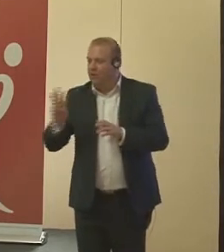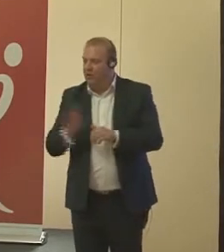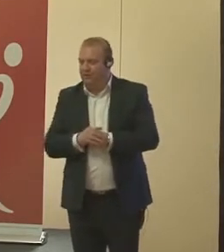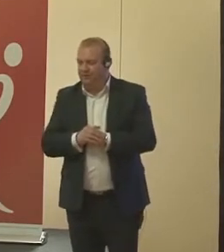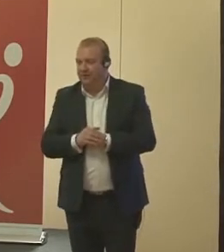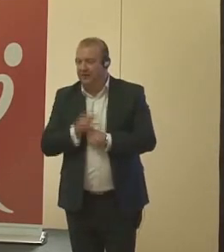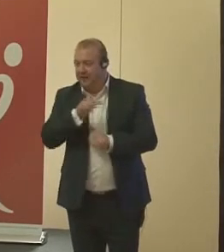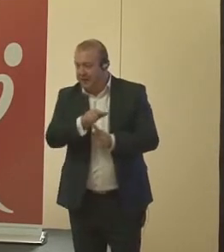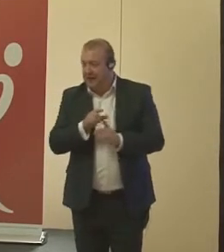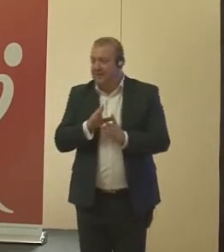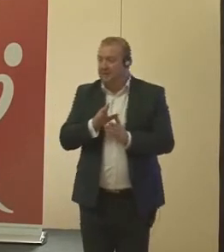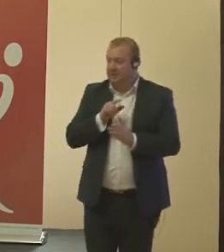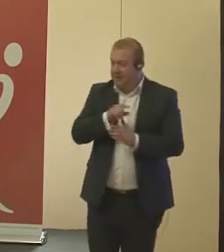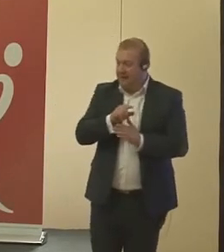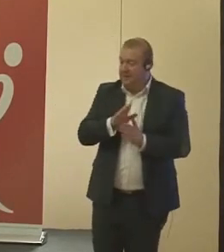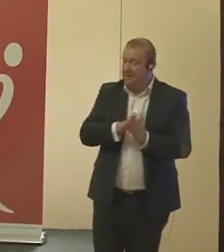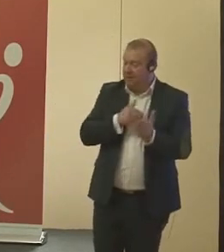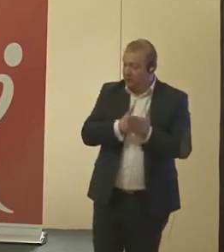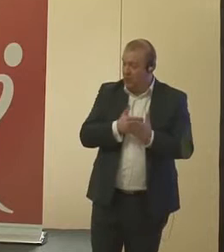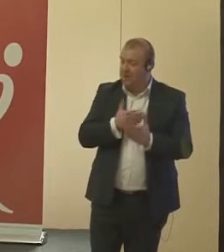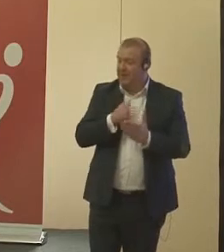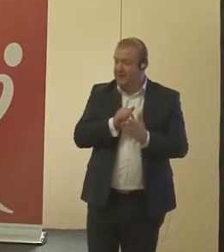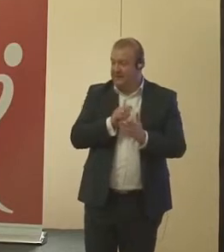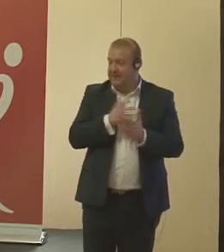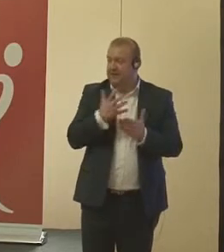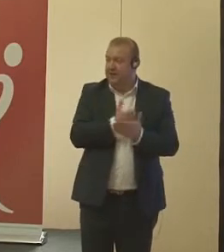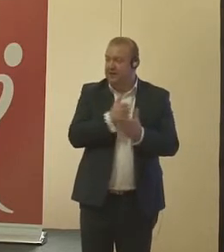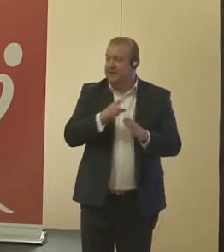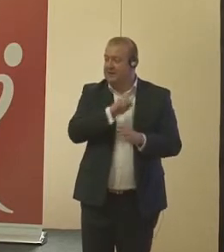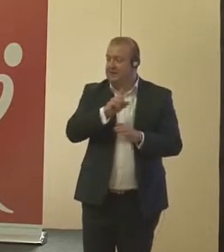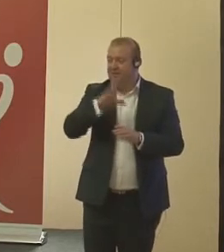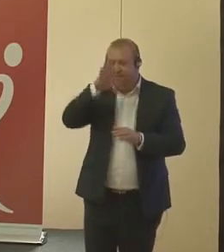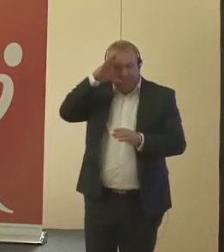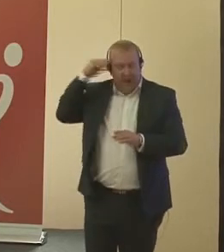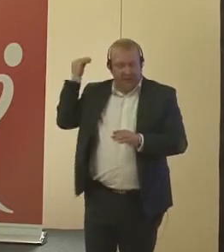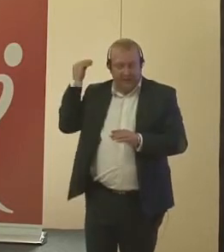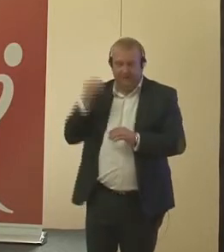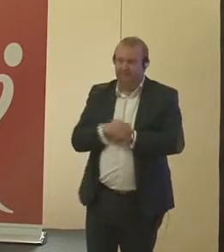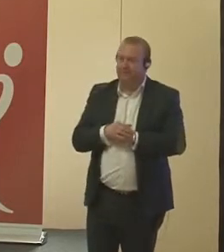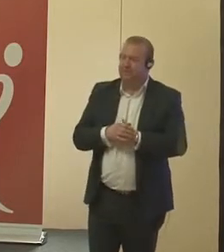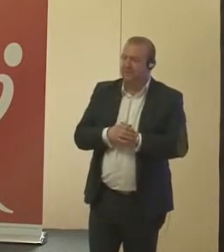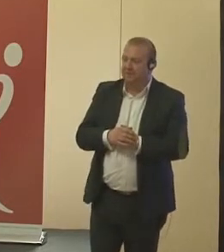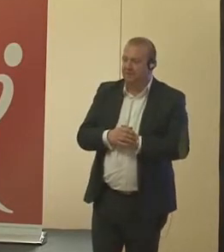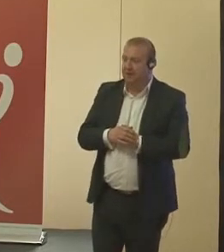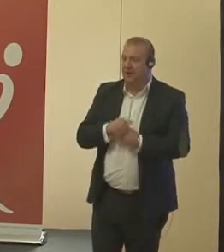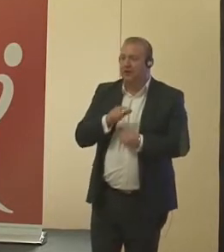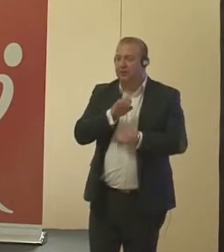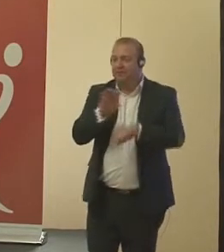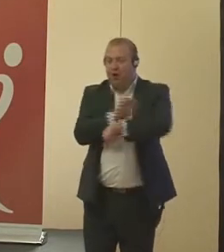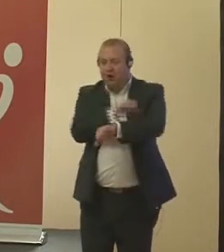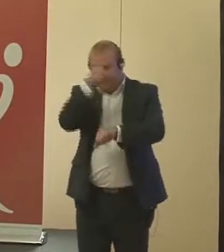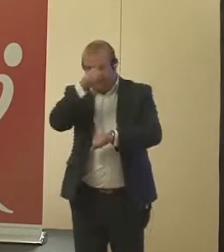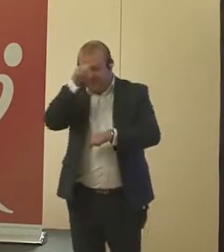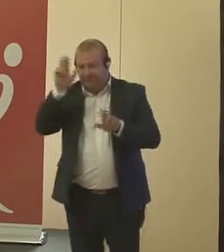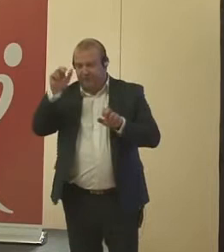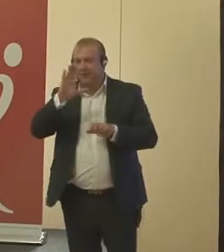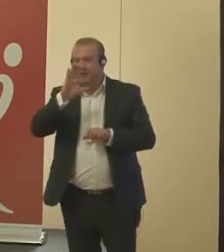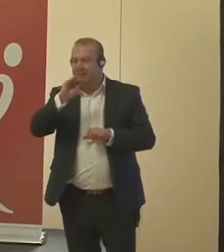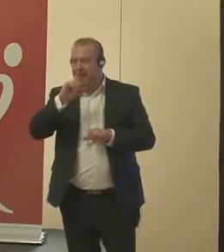called BedNet. You may have heard of it. It's not a new initiative. It's been established